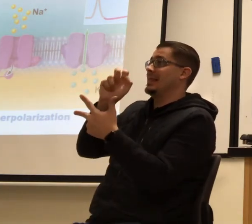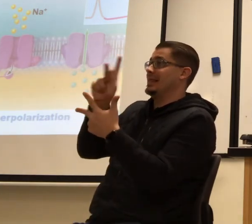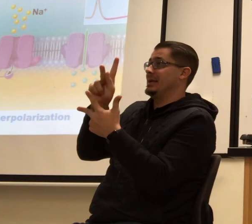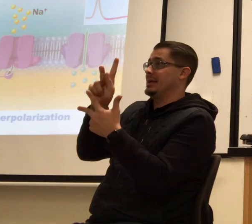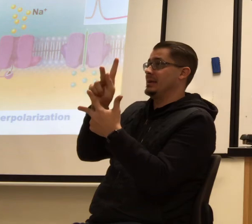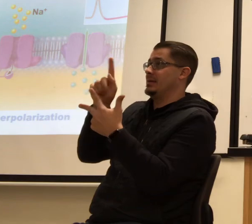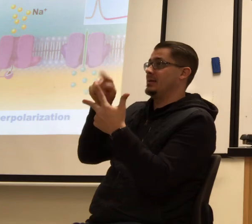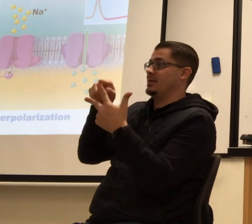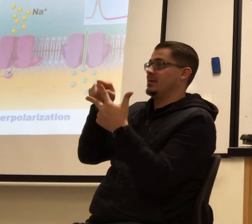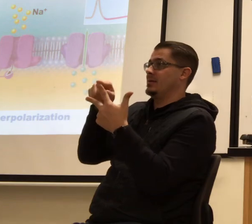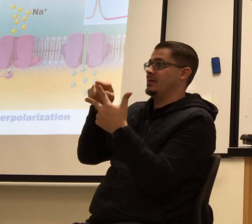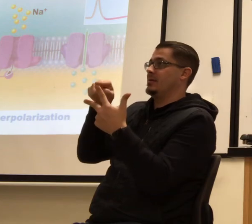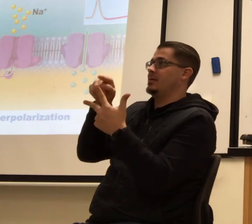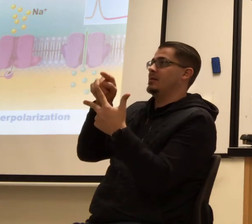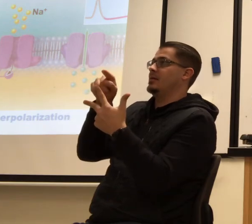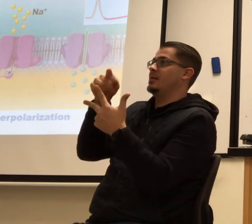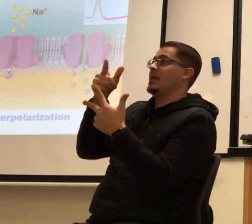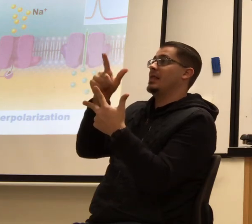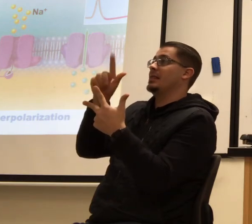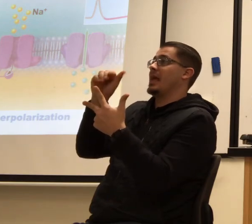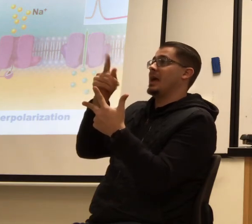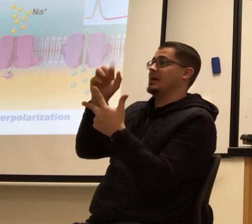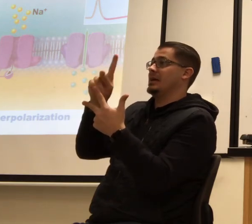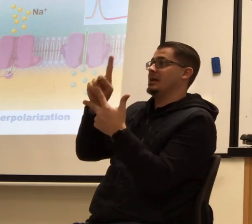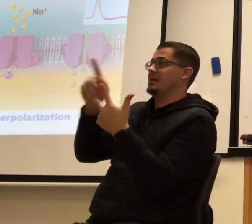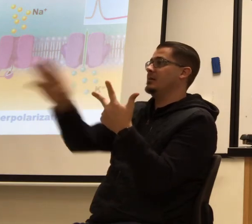causes graded potentials?